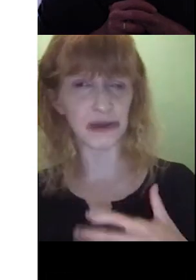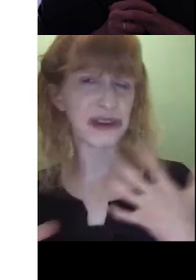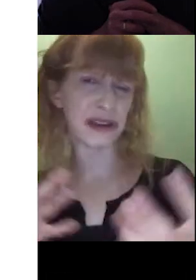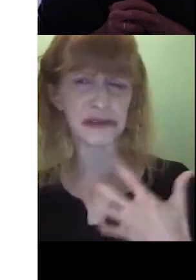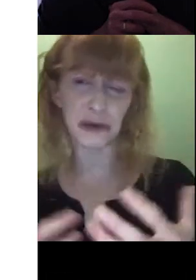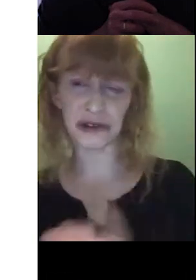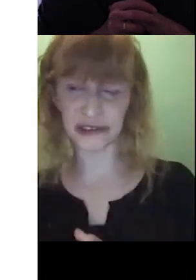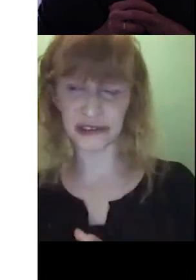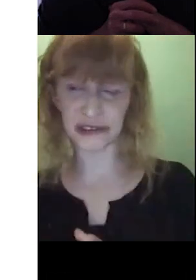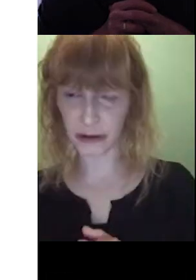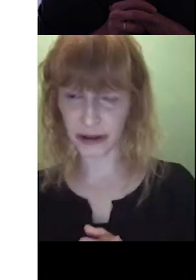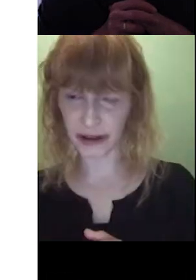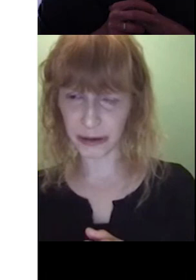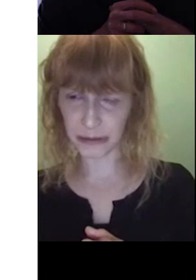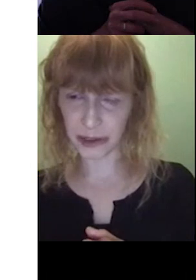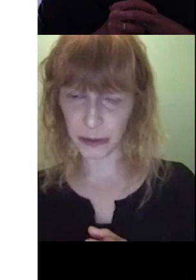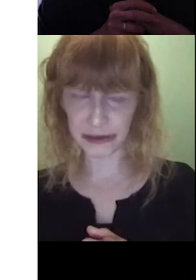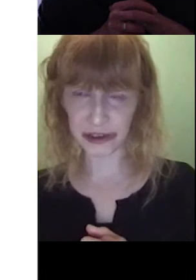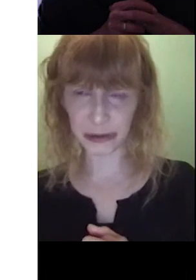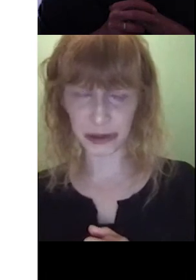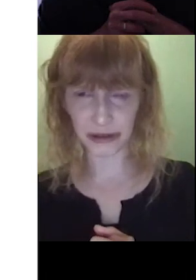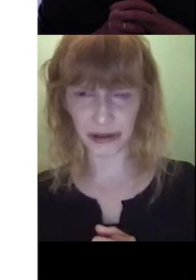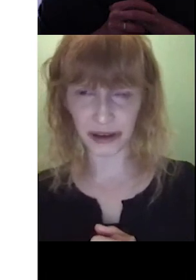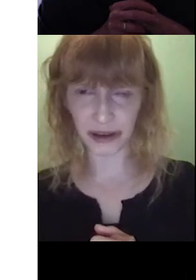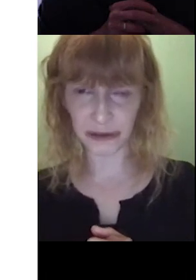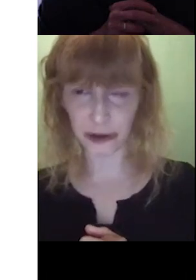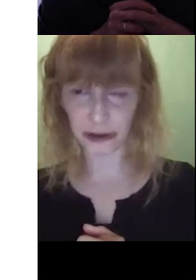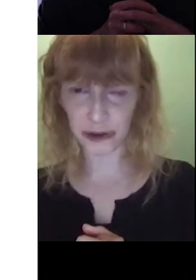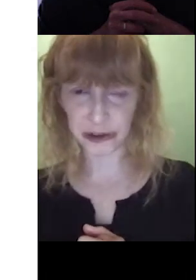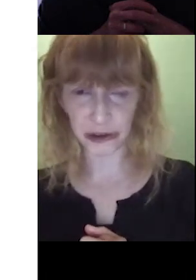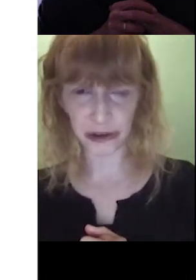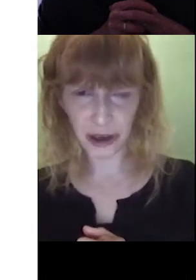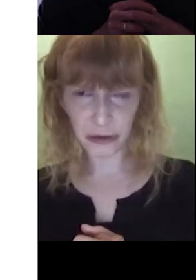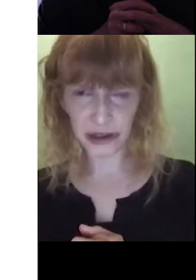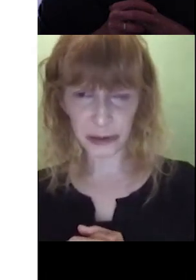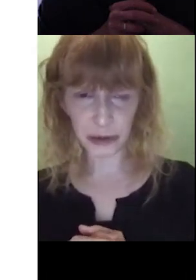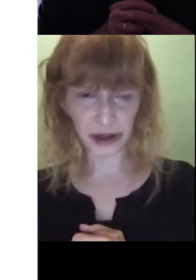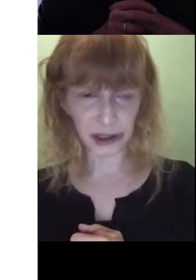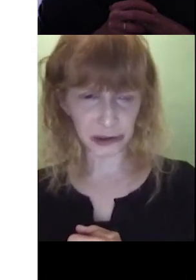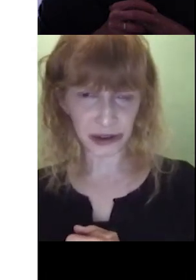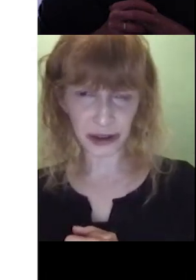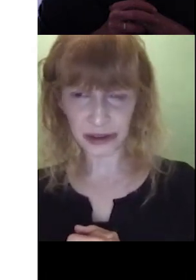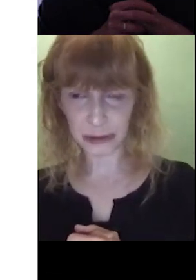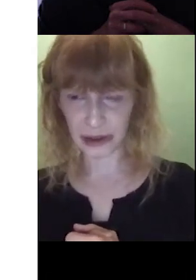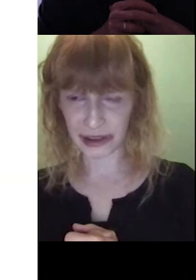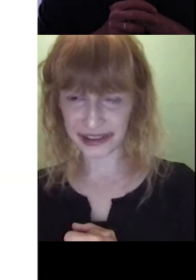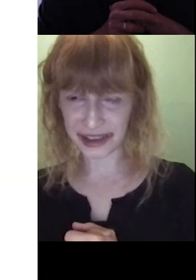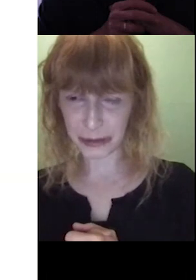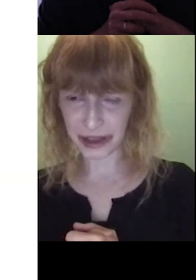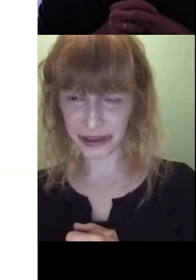be fairly fluid as well. You know, probably just when you have gotten used to reading a book 100 times and modelling the same